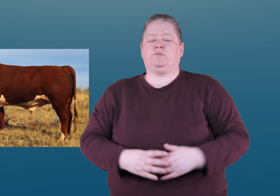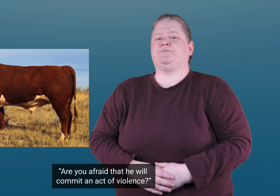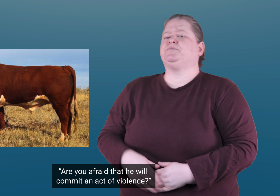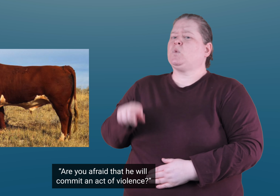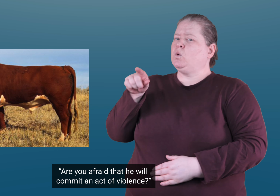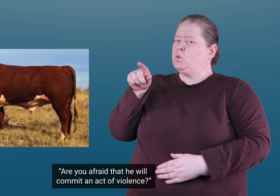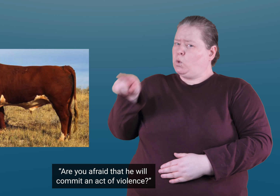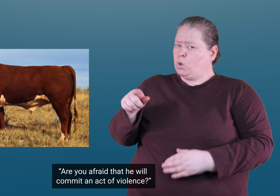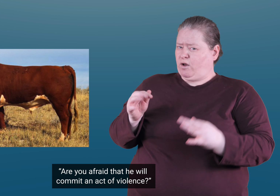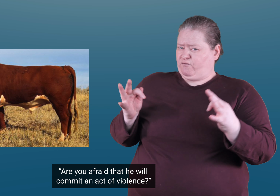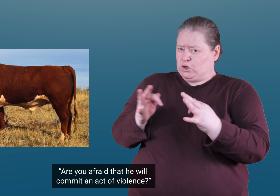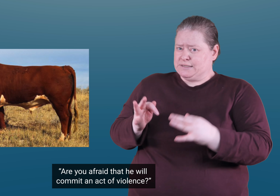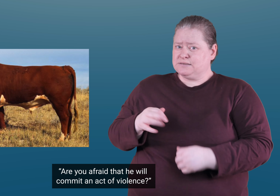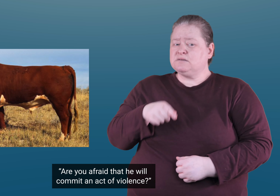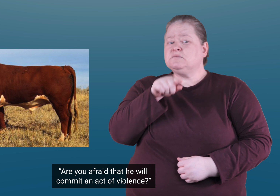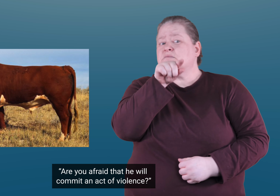Are you afraid that he will commit an act of violence?